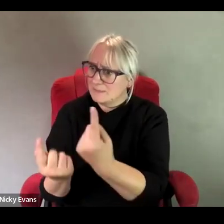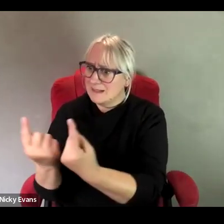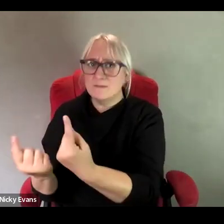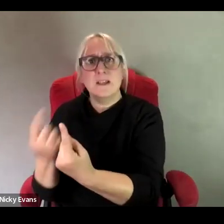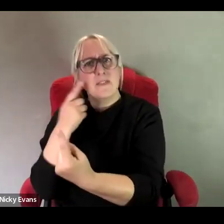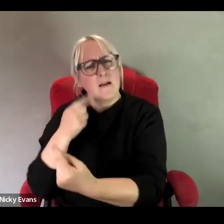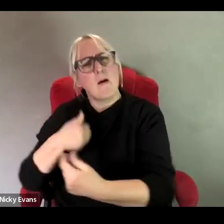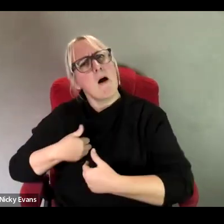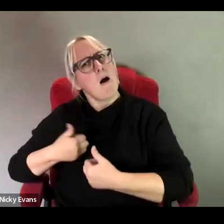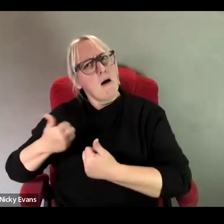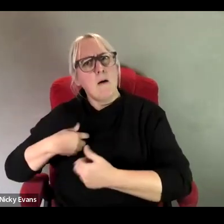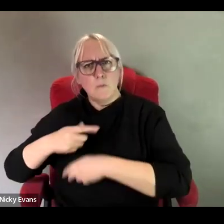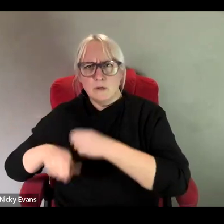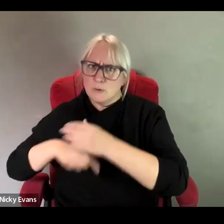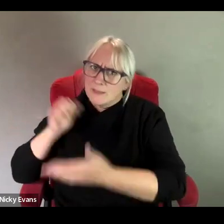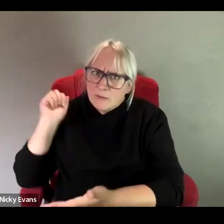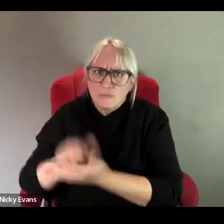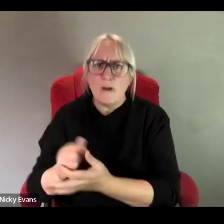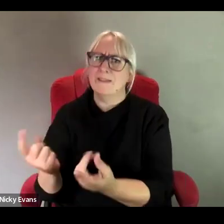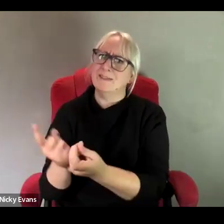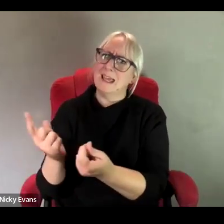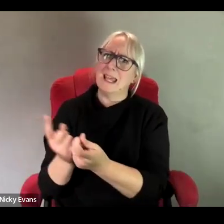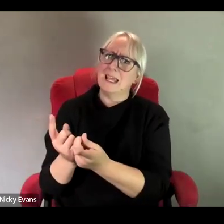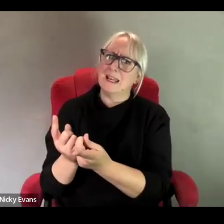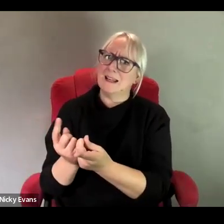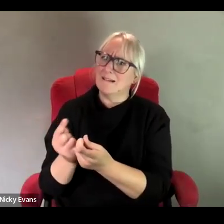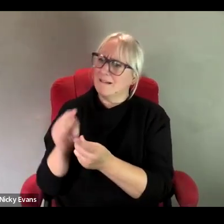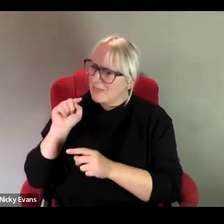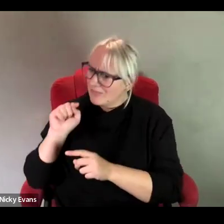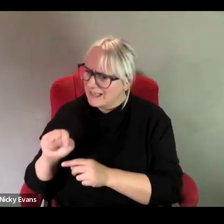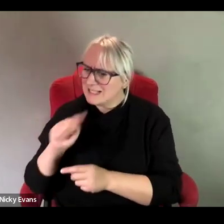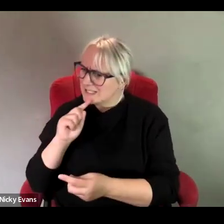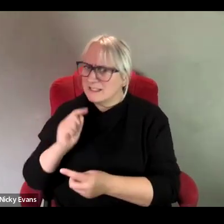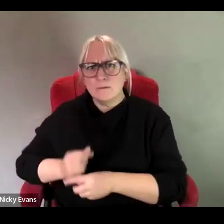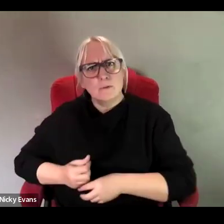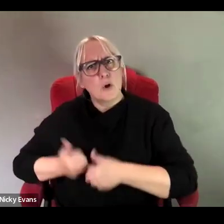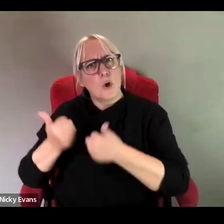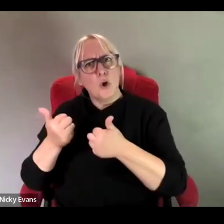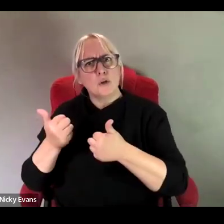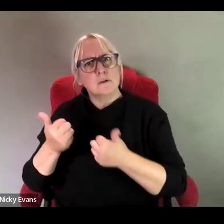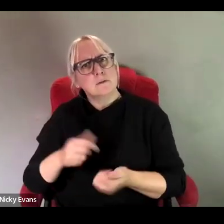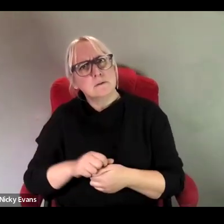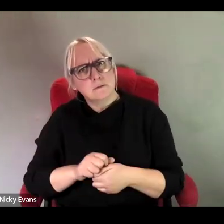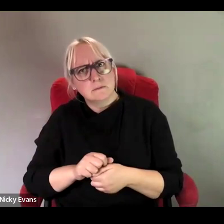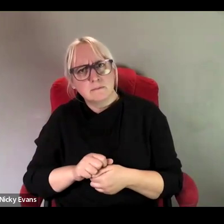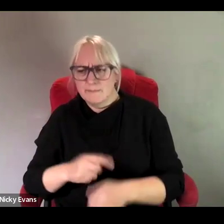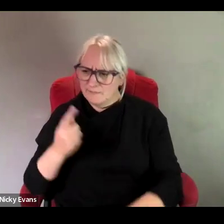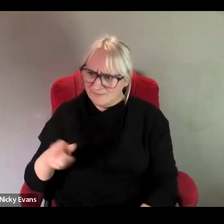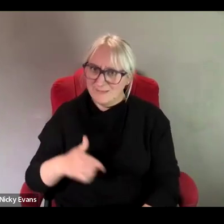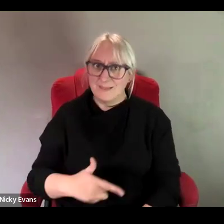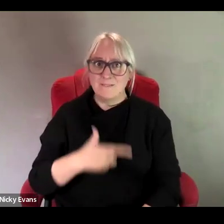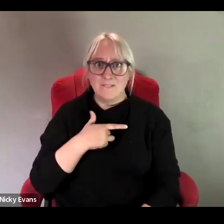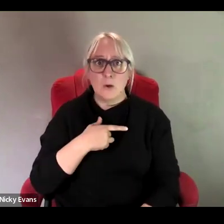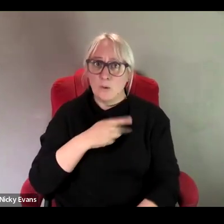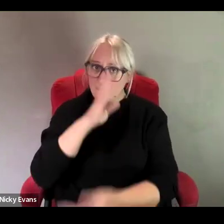the right thing. They genuinely feel like this is the good left-wing